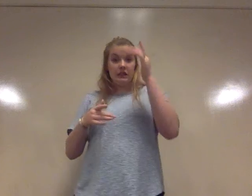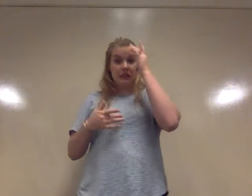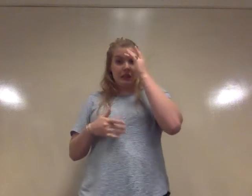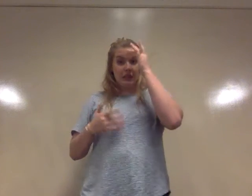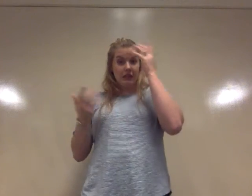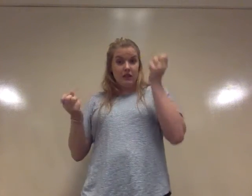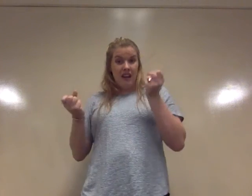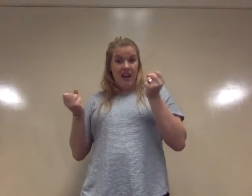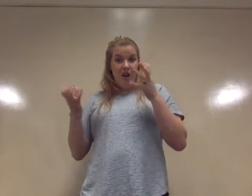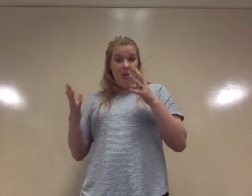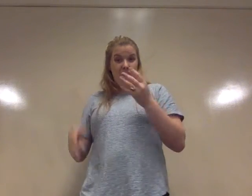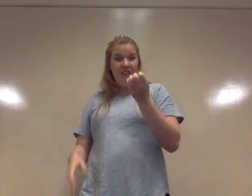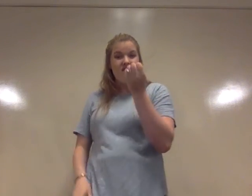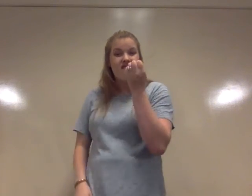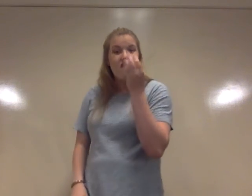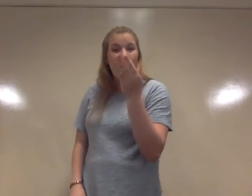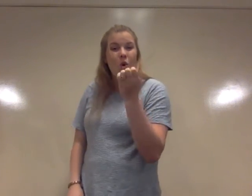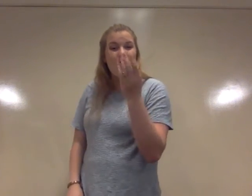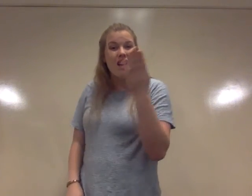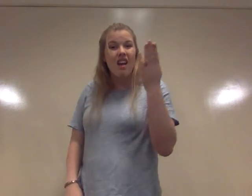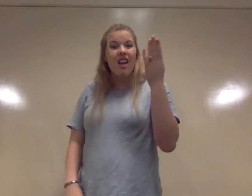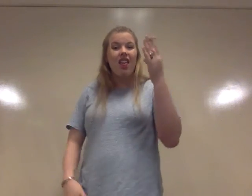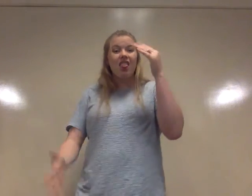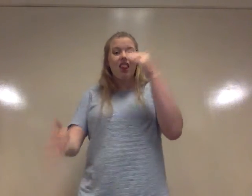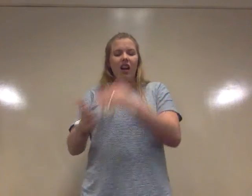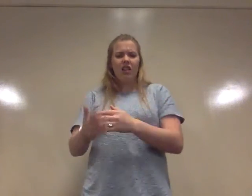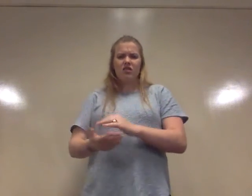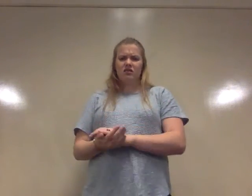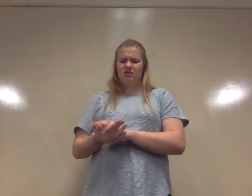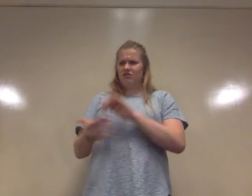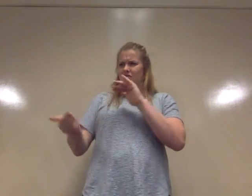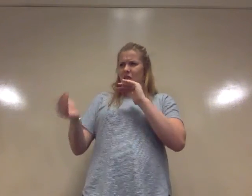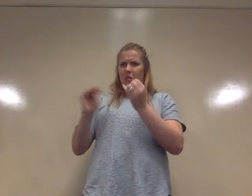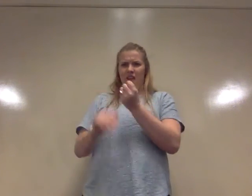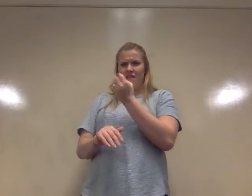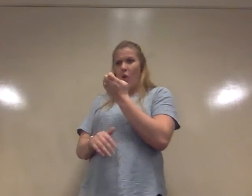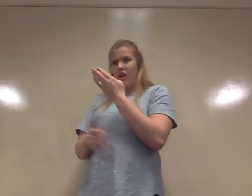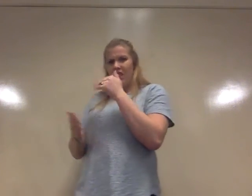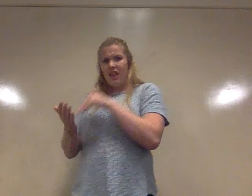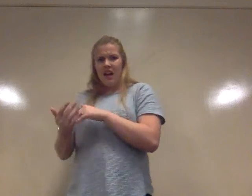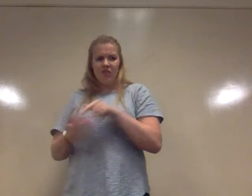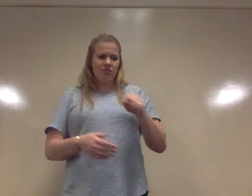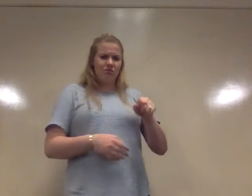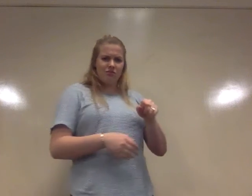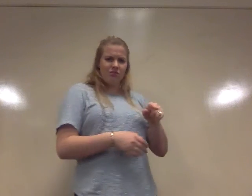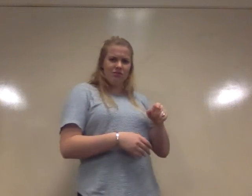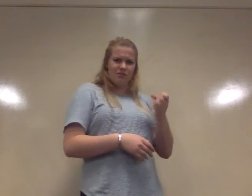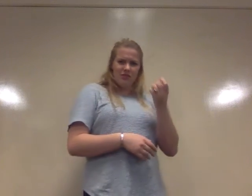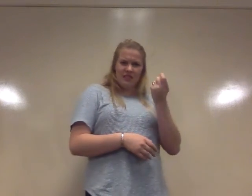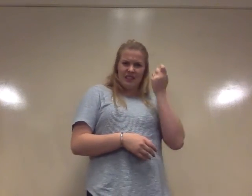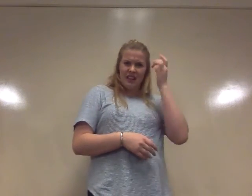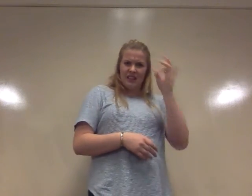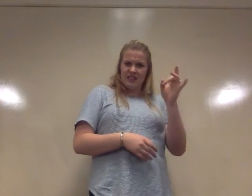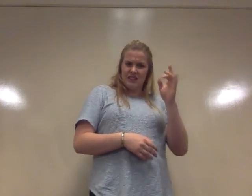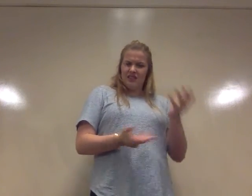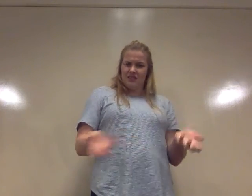deaths exceeded 14,000. Dr. Esselstyn also discovered that in the early 1970s, the risk